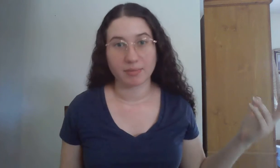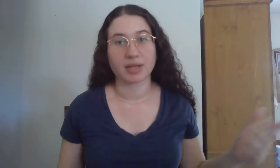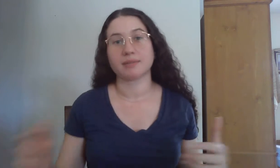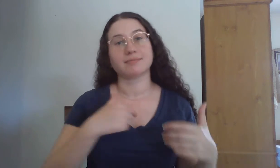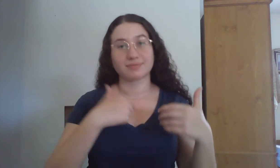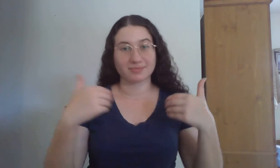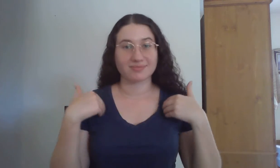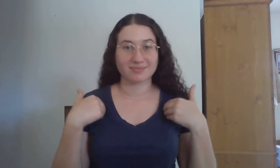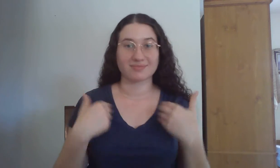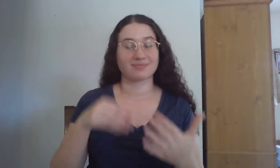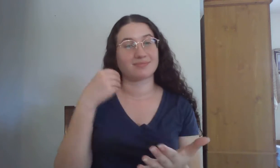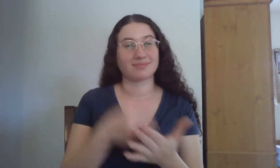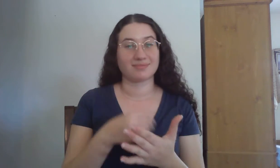money.